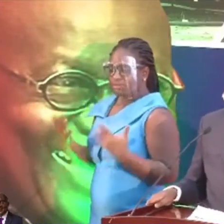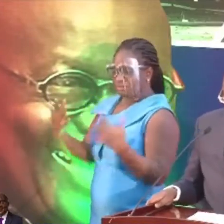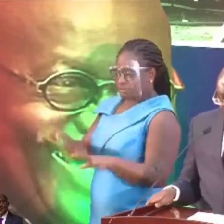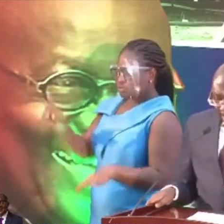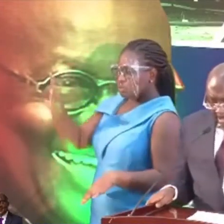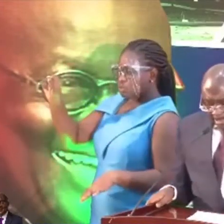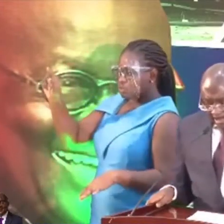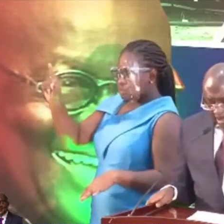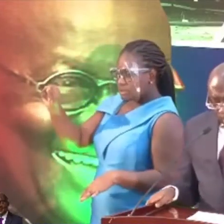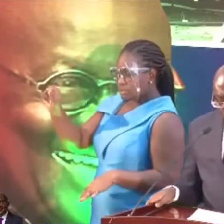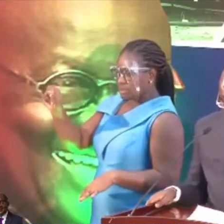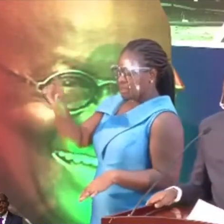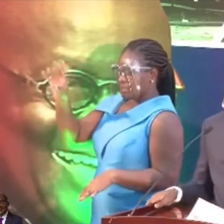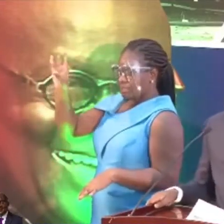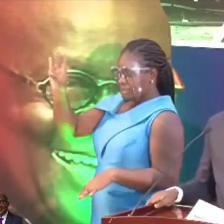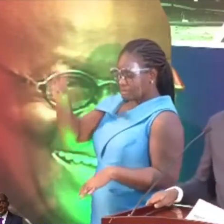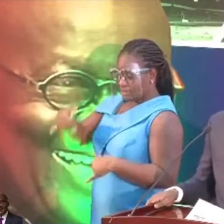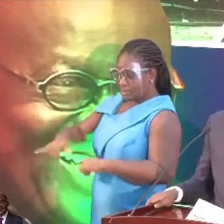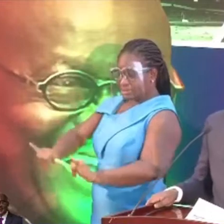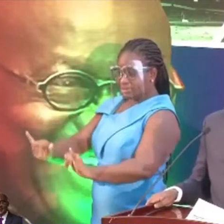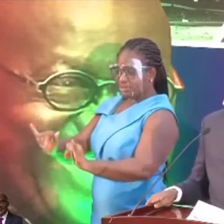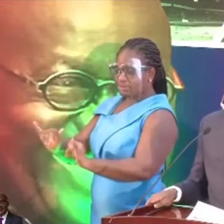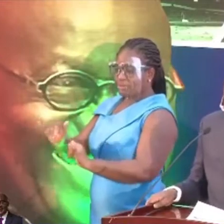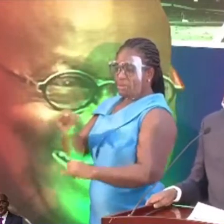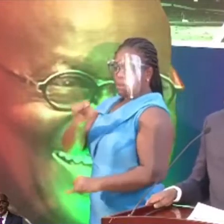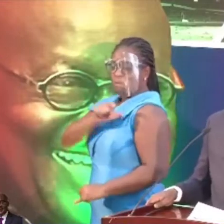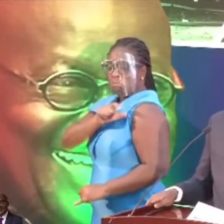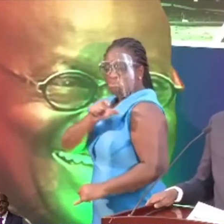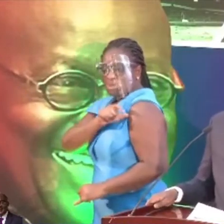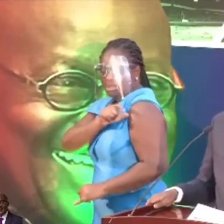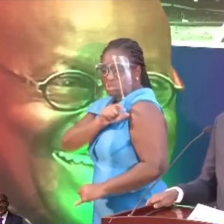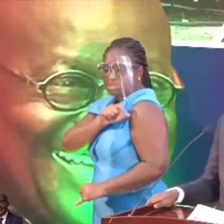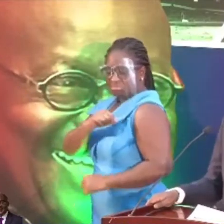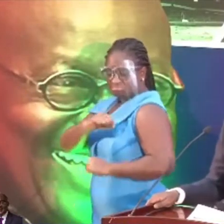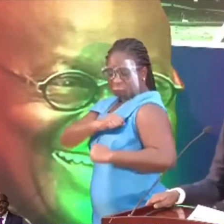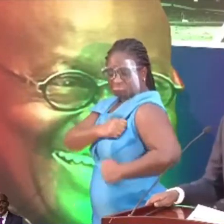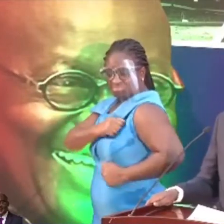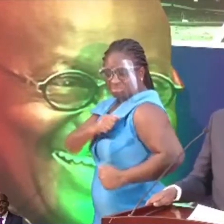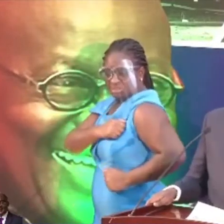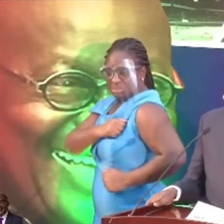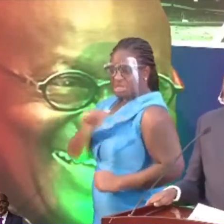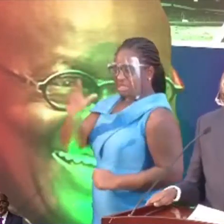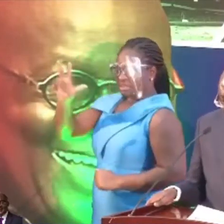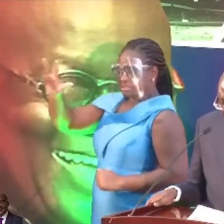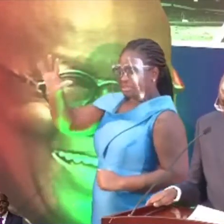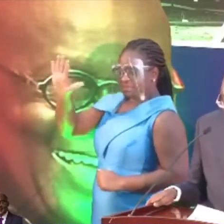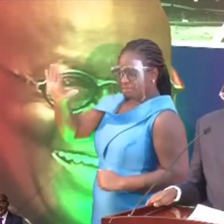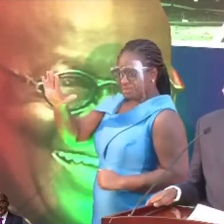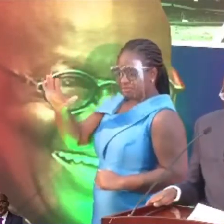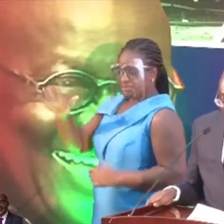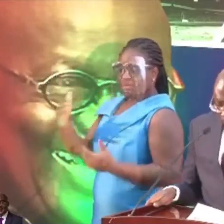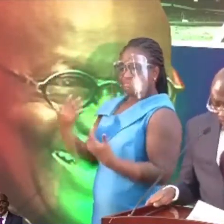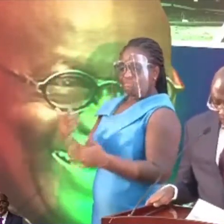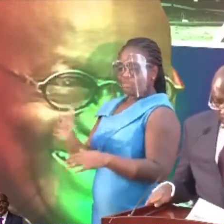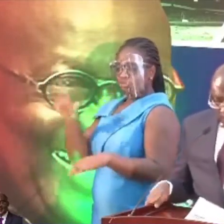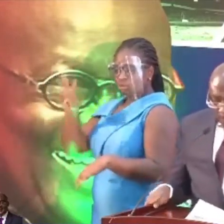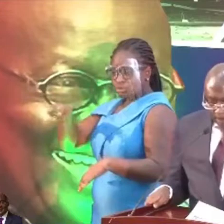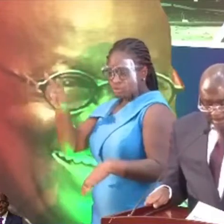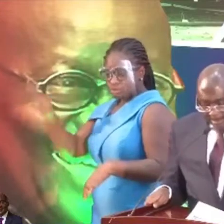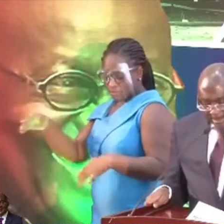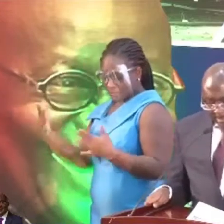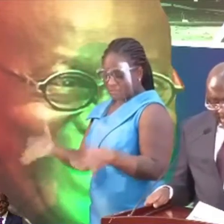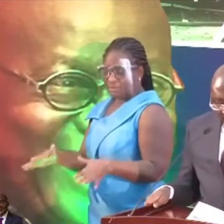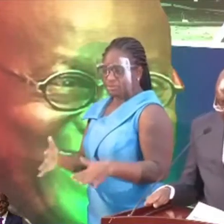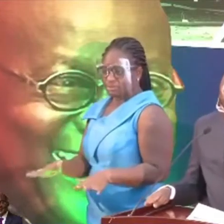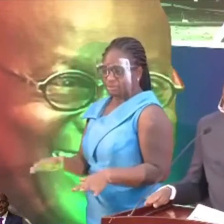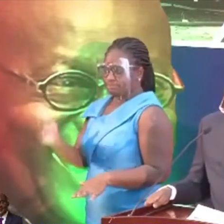them, 8 are ongoing. Police posts and security posts, 35 have been undertaken, 22 have been